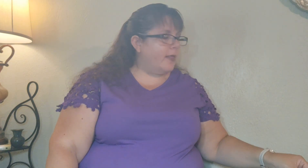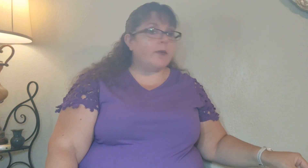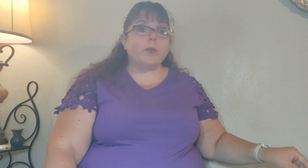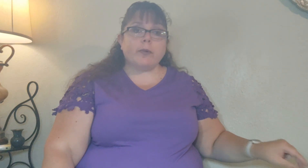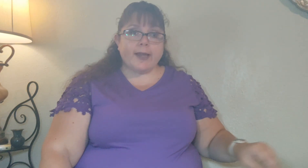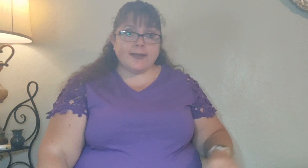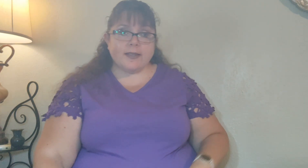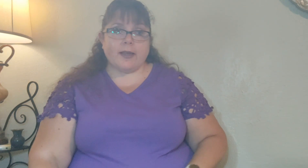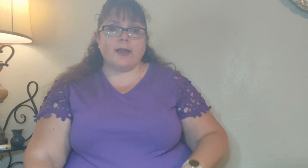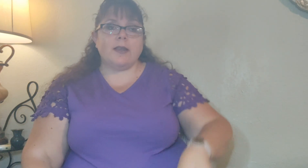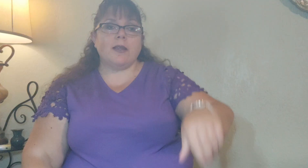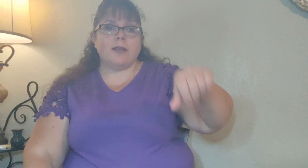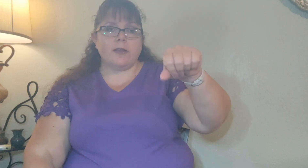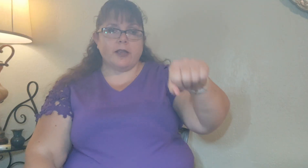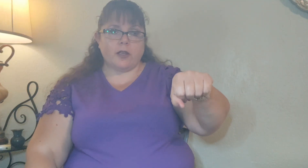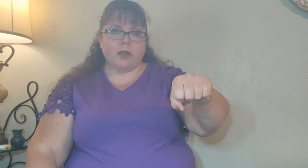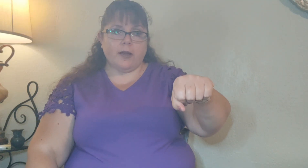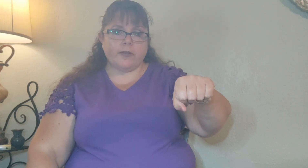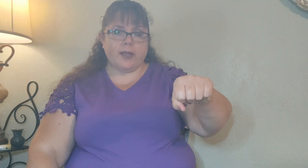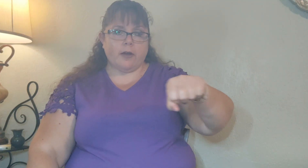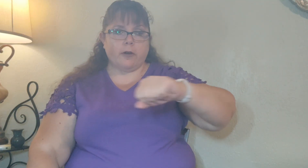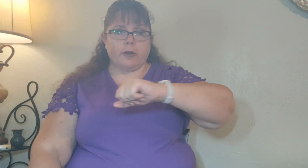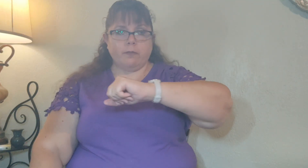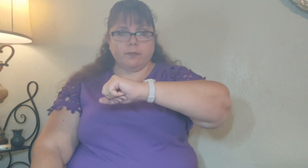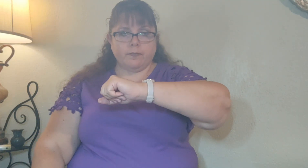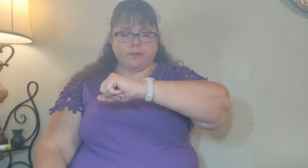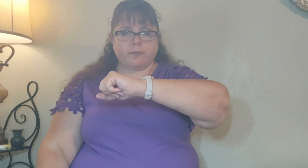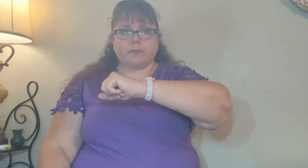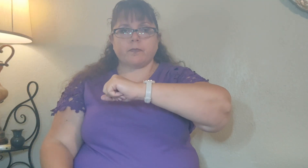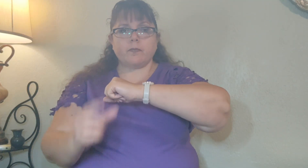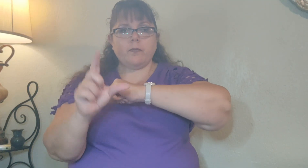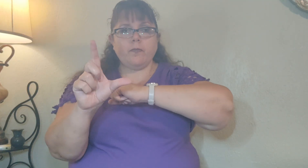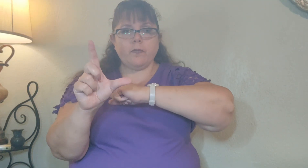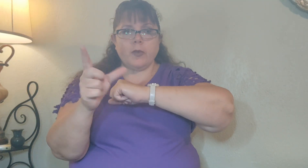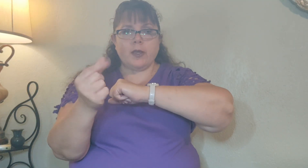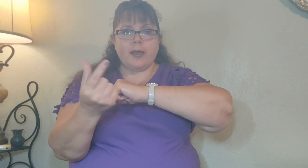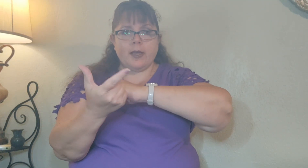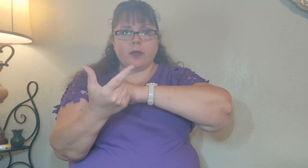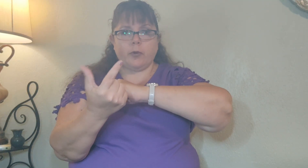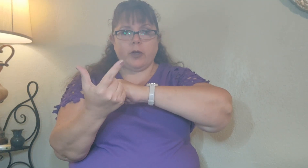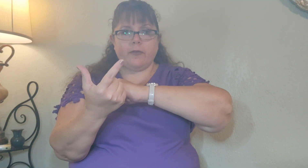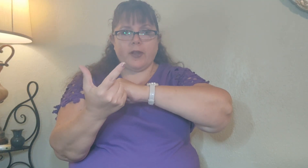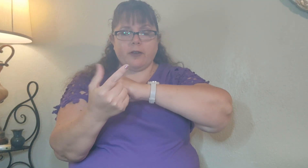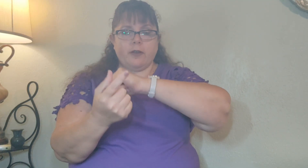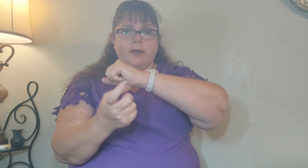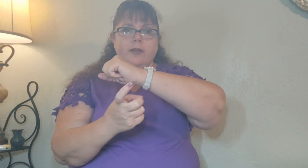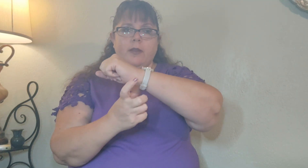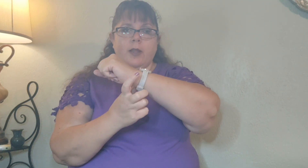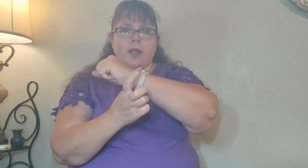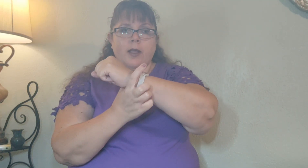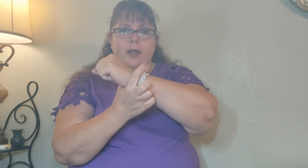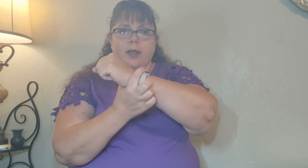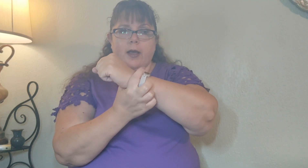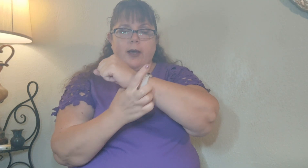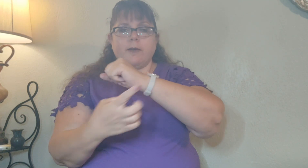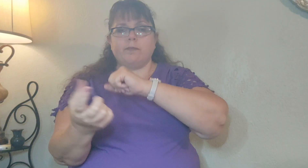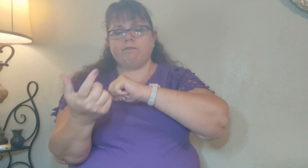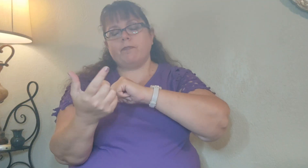Then bracelet, you take your left arm and your pointer finger and